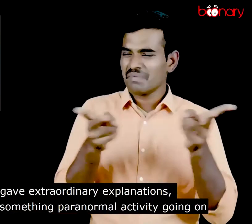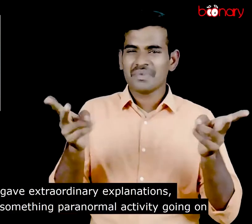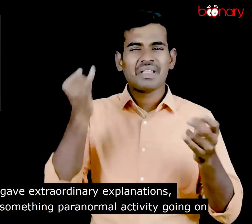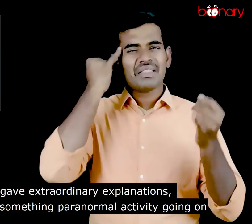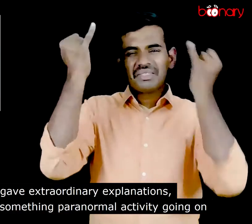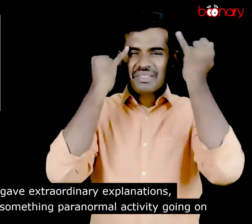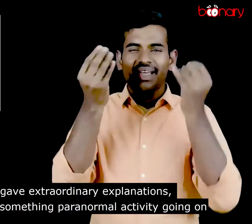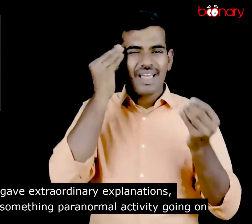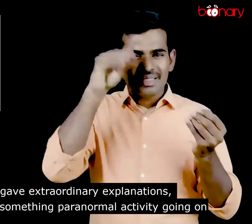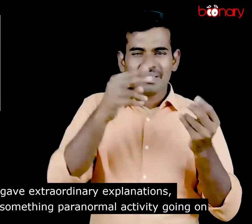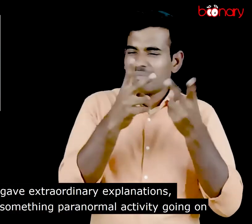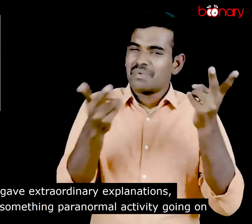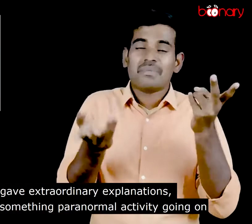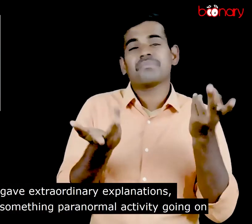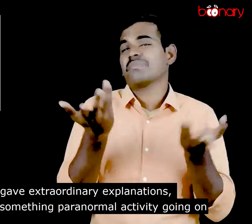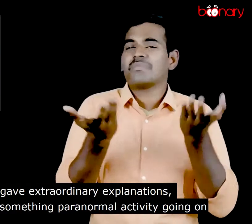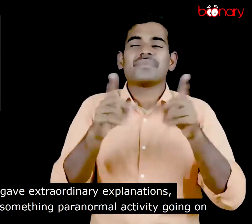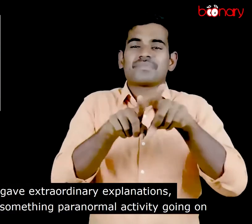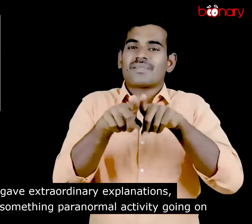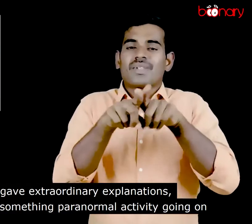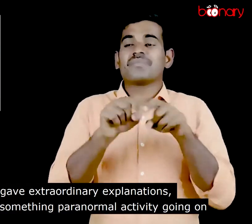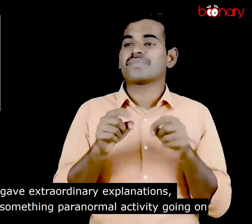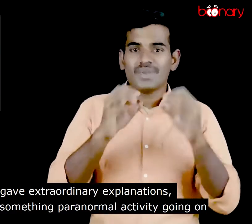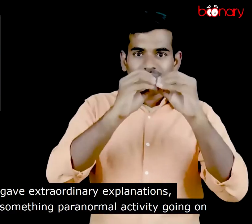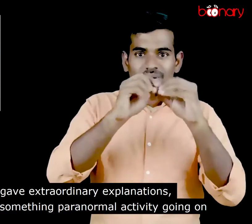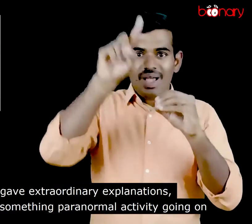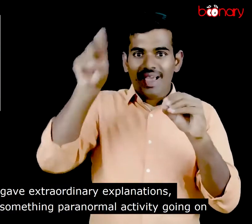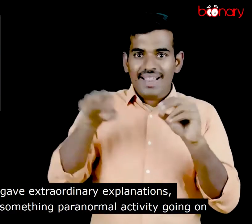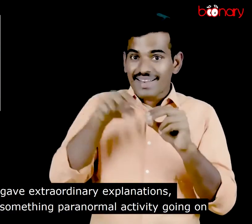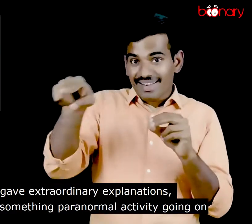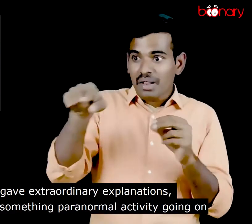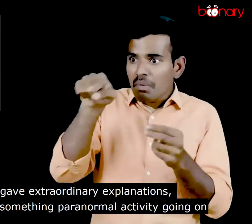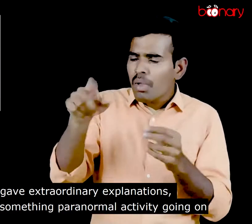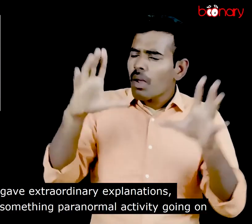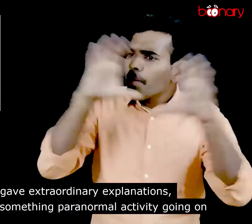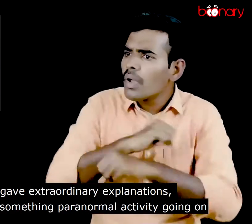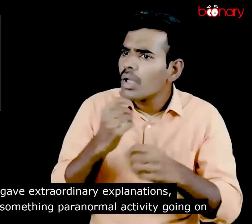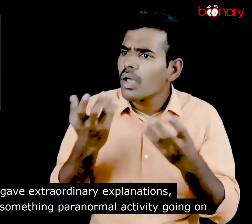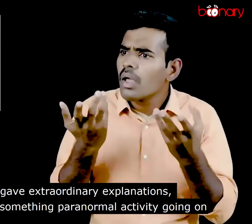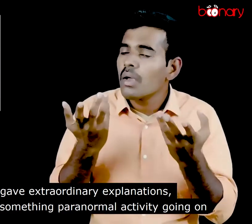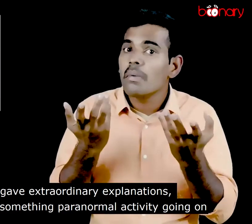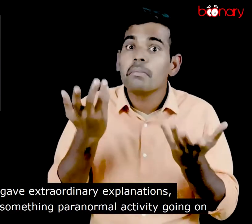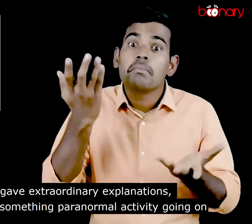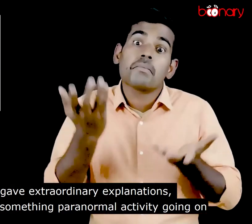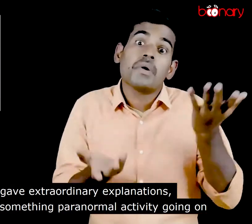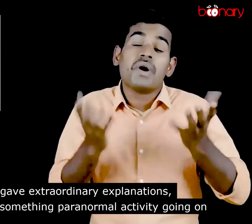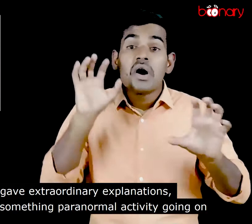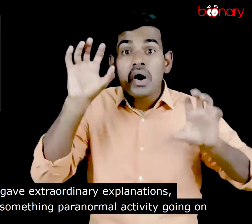Some people gave extraordinary explanations, claiming that there was something paranormal